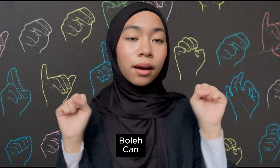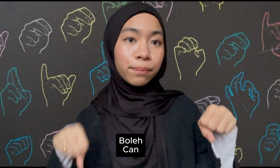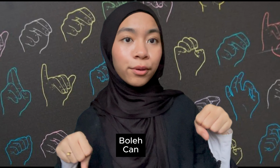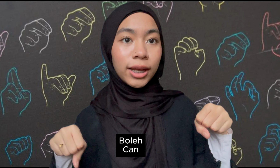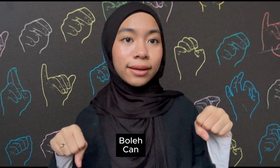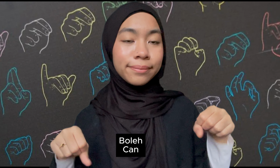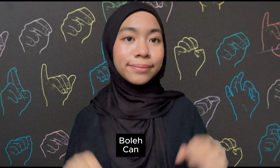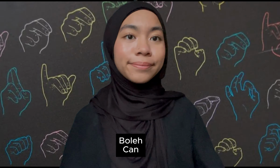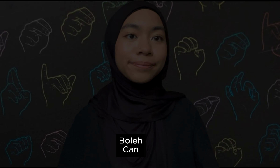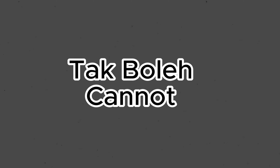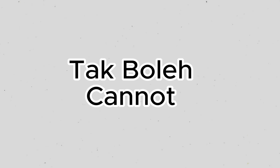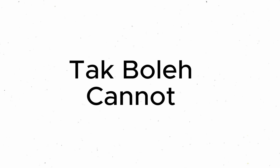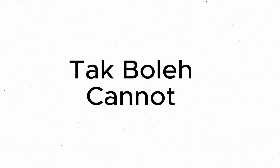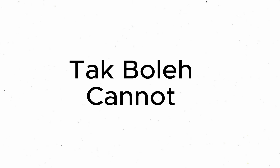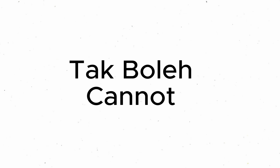Boleh. Boleh.